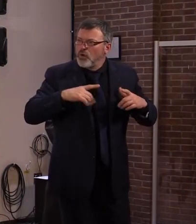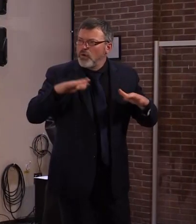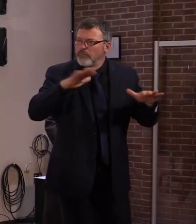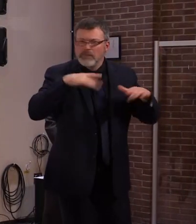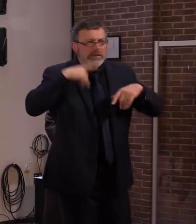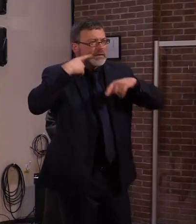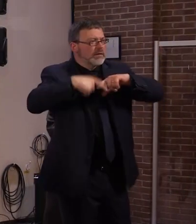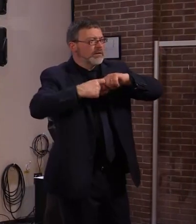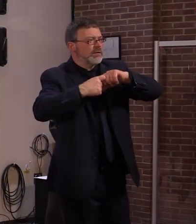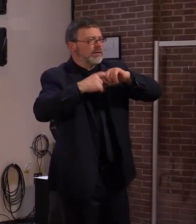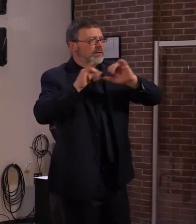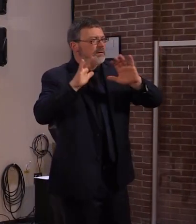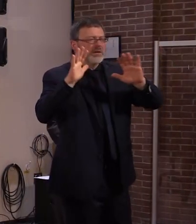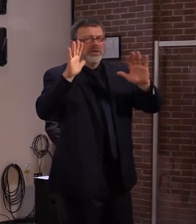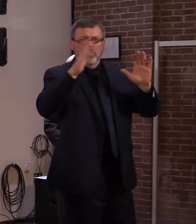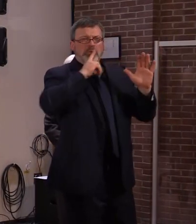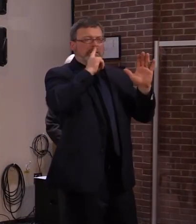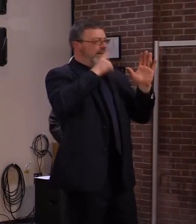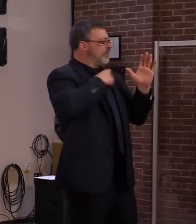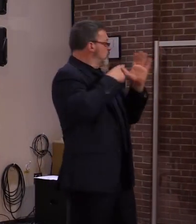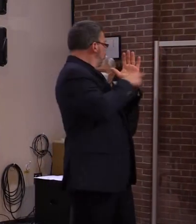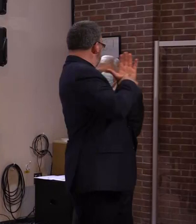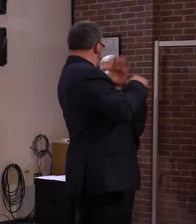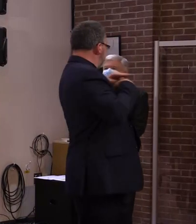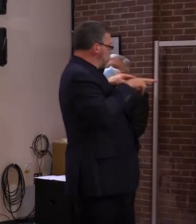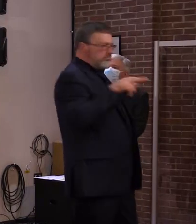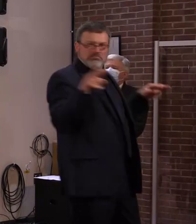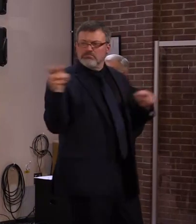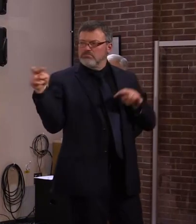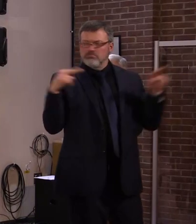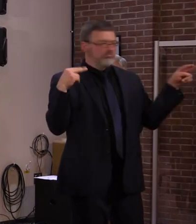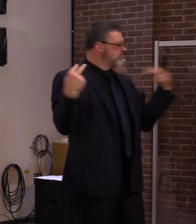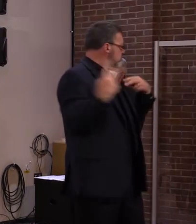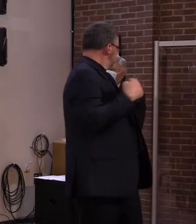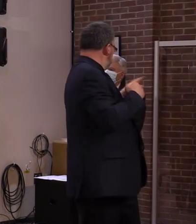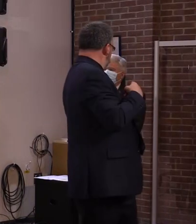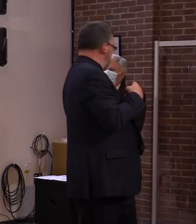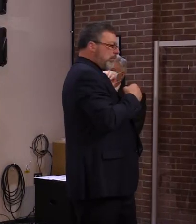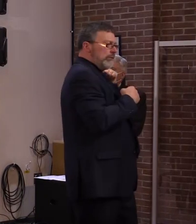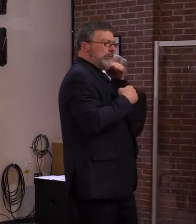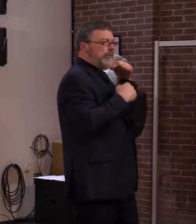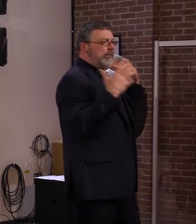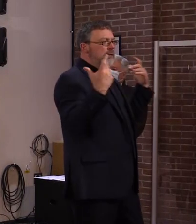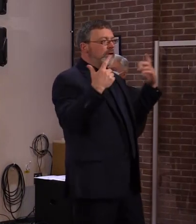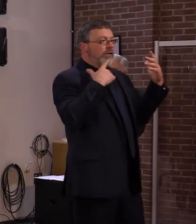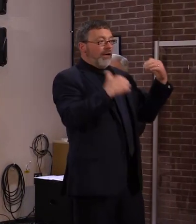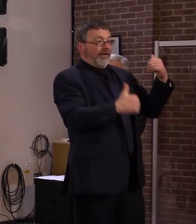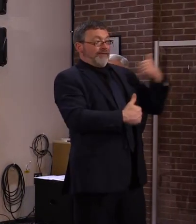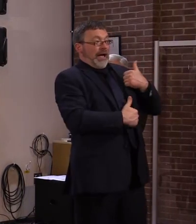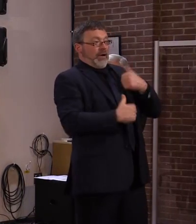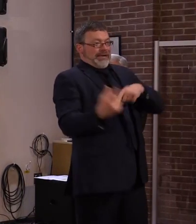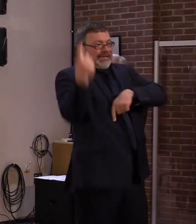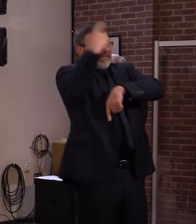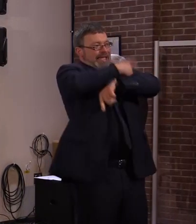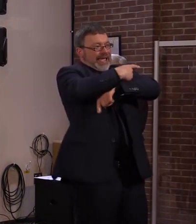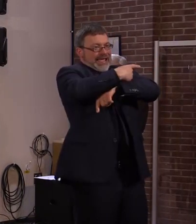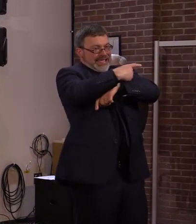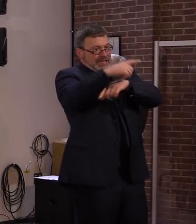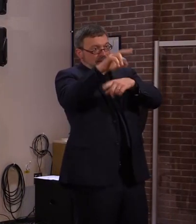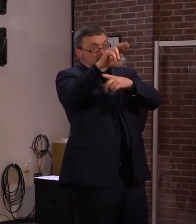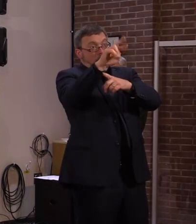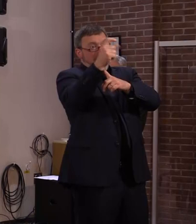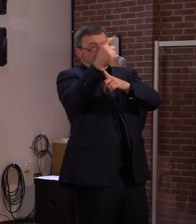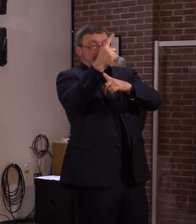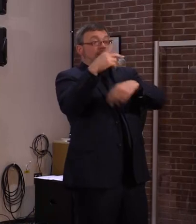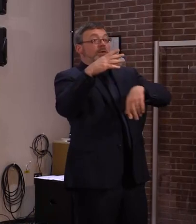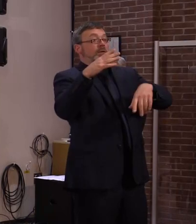Well, maybe we better check. Yeah, we better check. We're not vaccinating on Thursday, are we? We're not vaccinating on